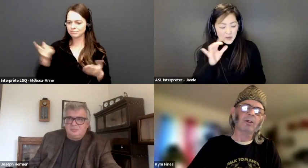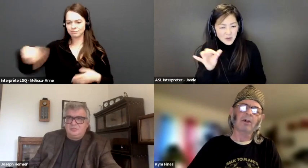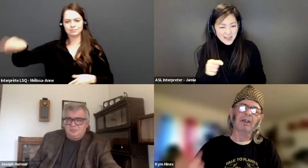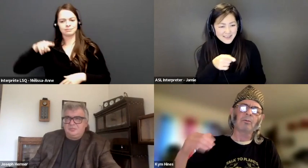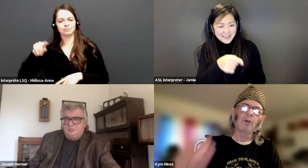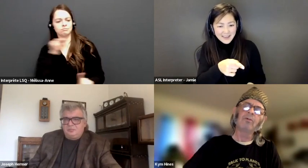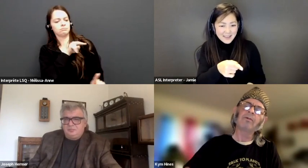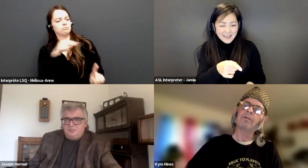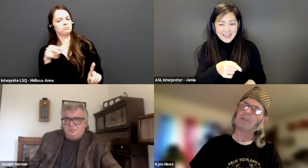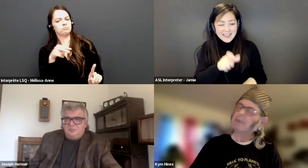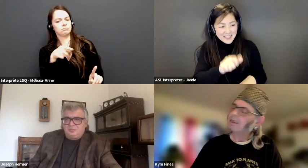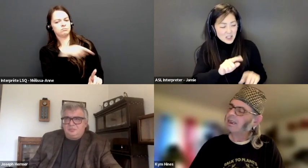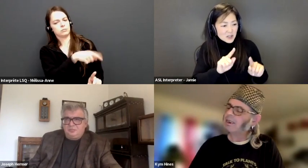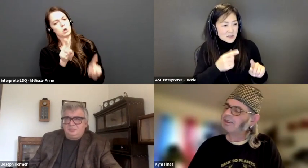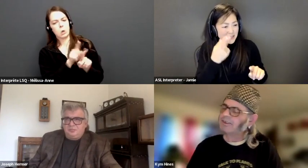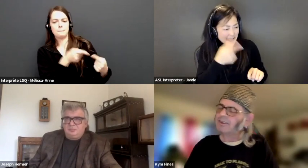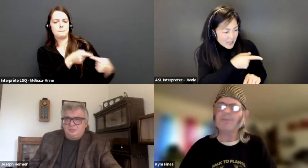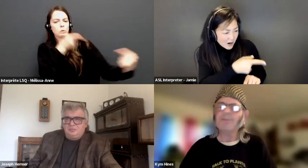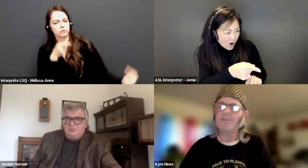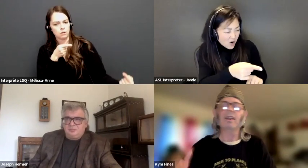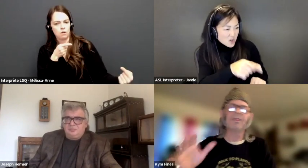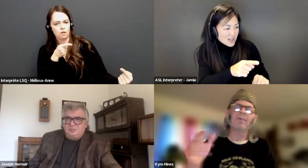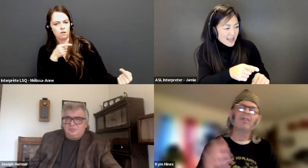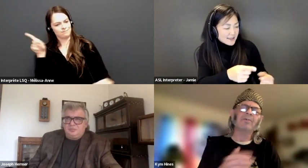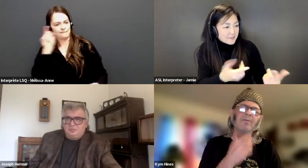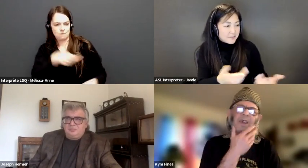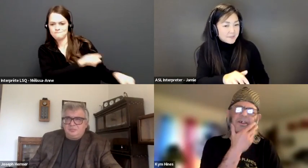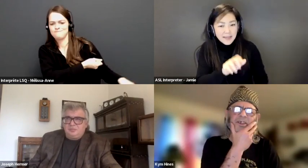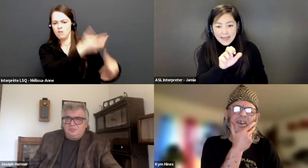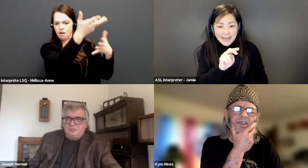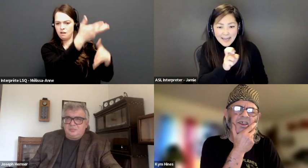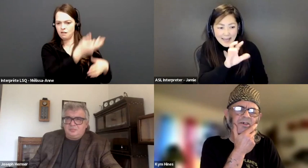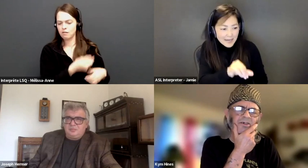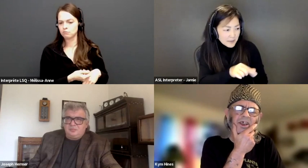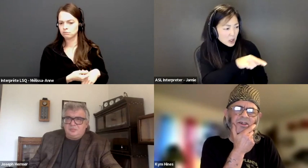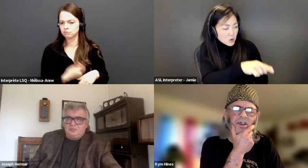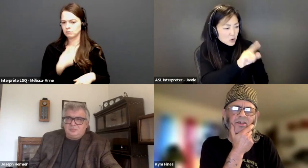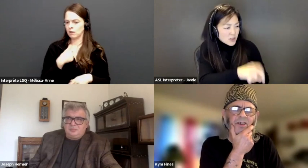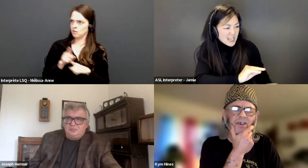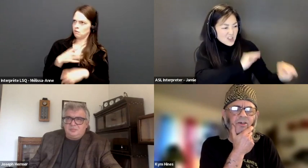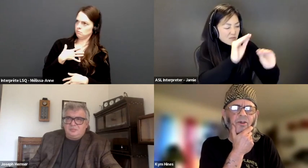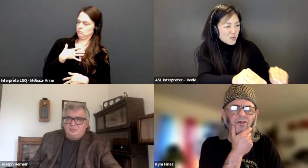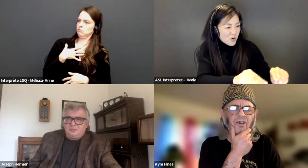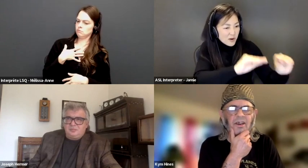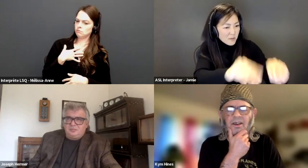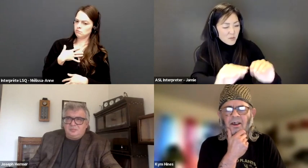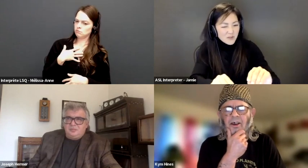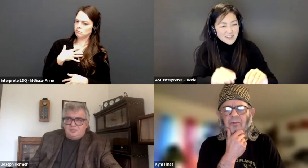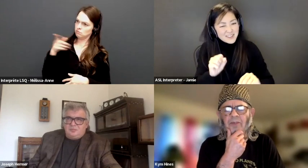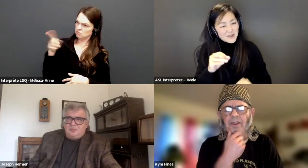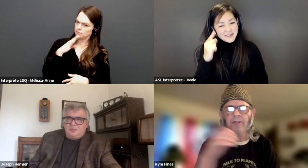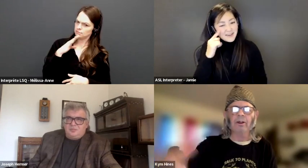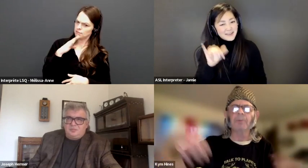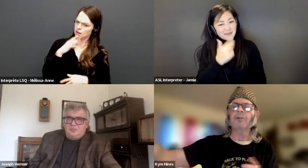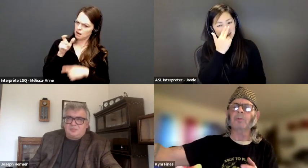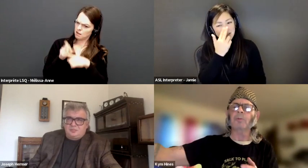go out and move. And it's just upsetting. I just found it very fascinating that they use that that terminology.